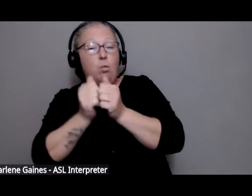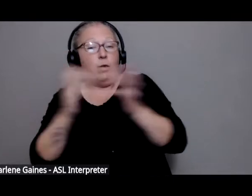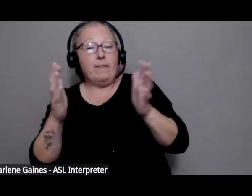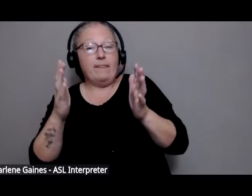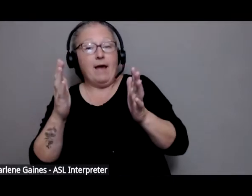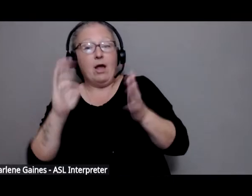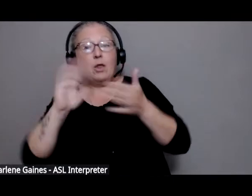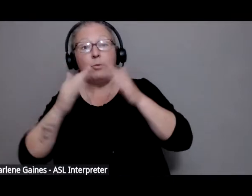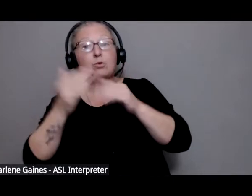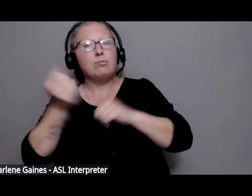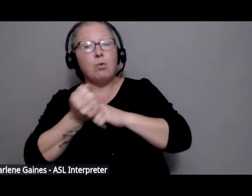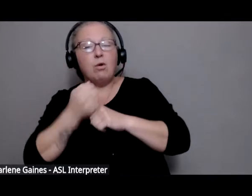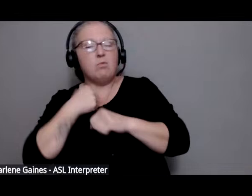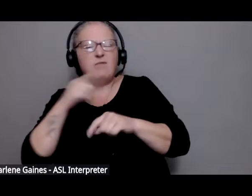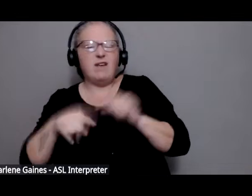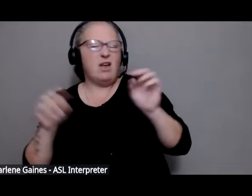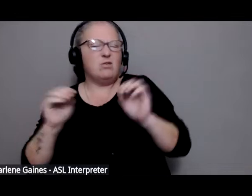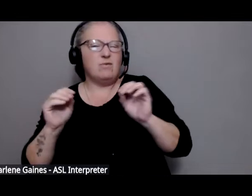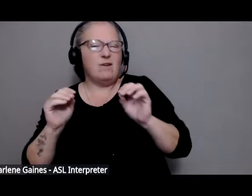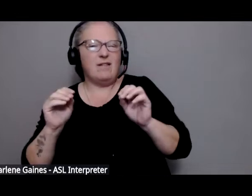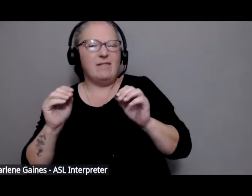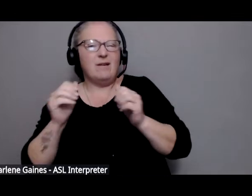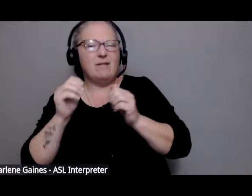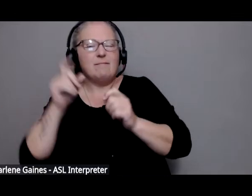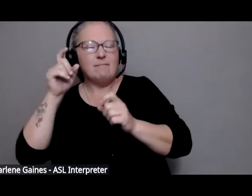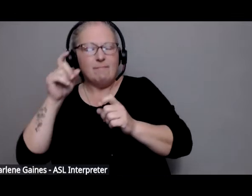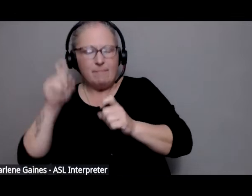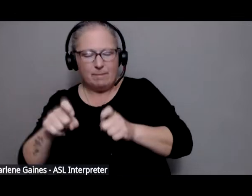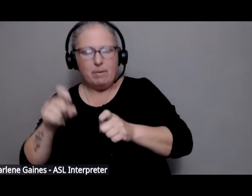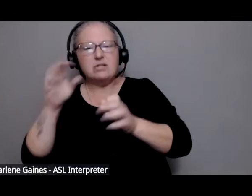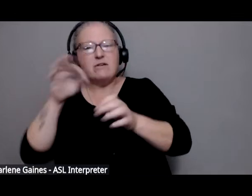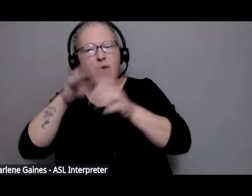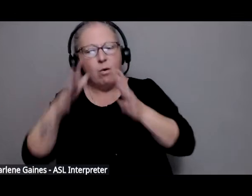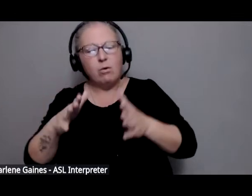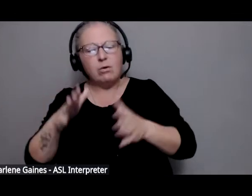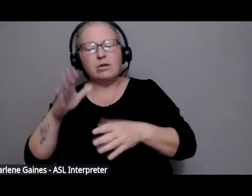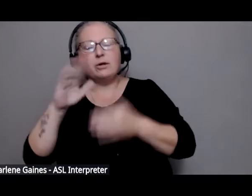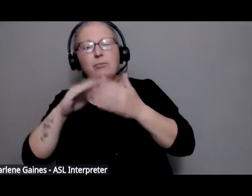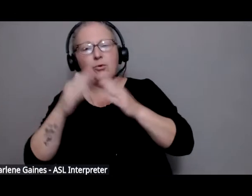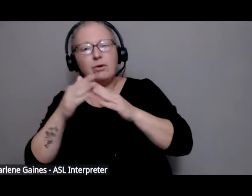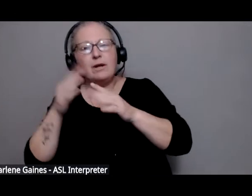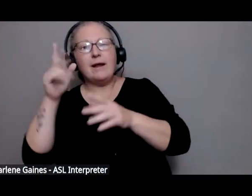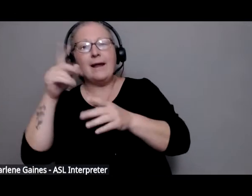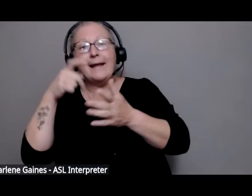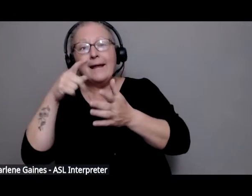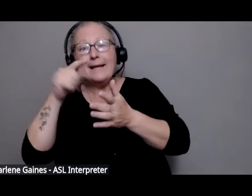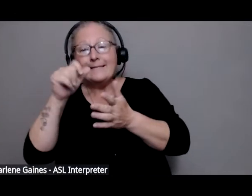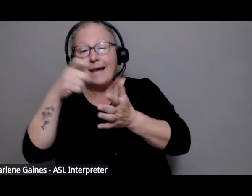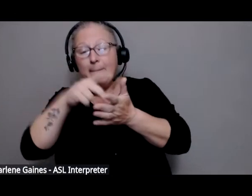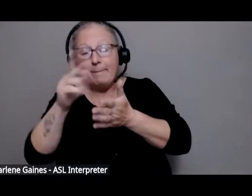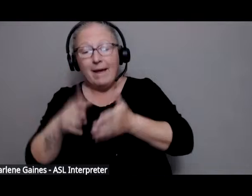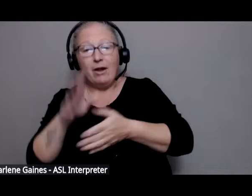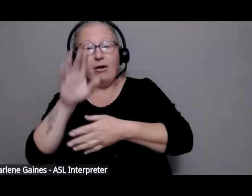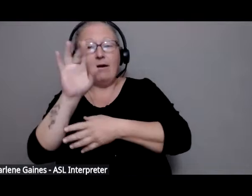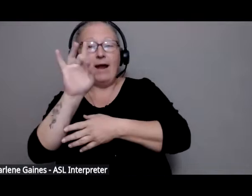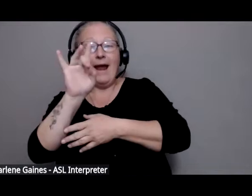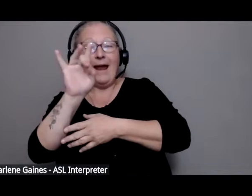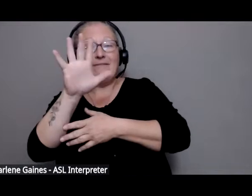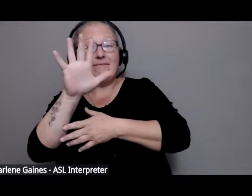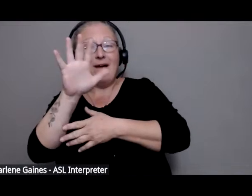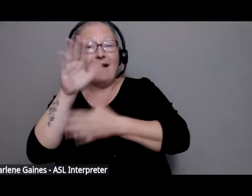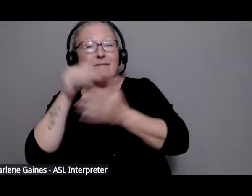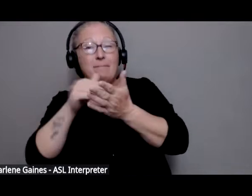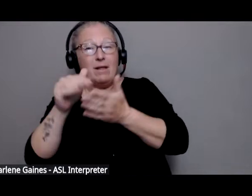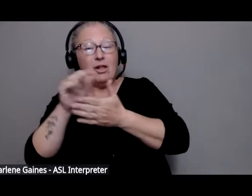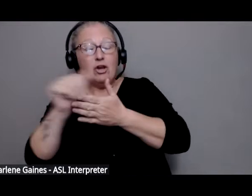of our community, our voters and taxpayers who supported Measure L, a $385 million general